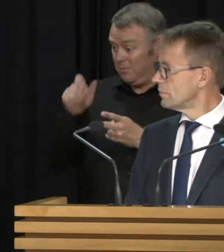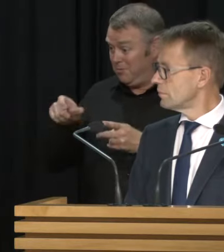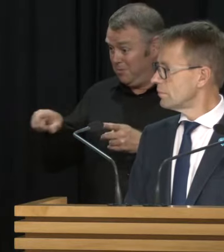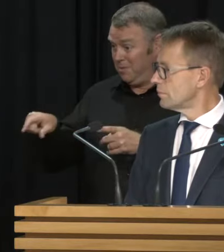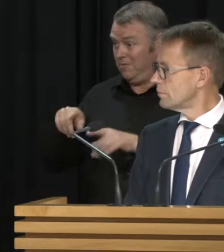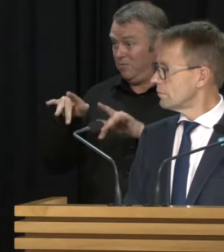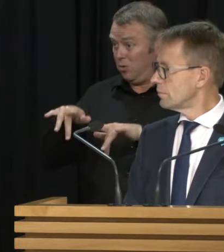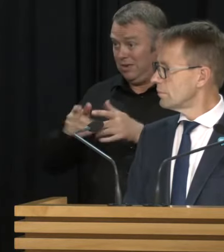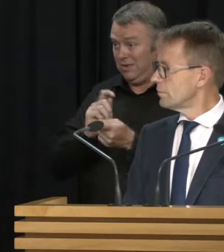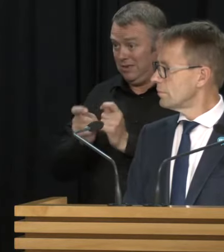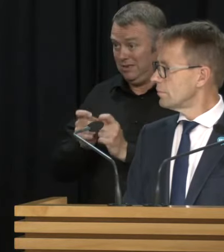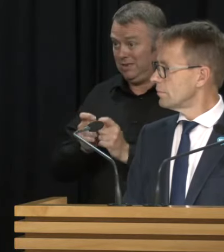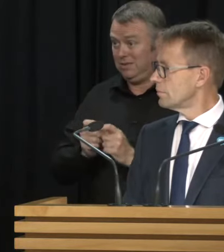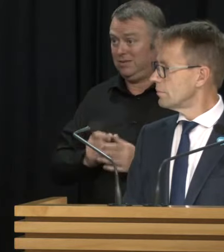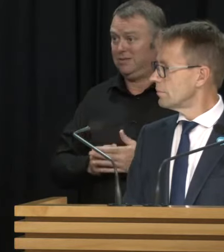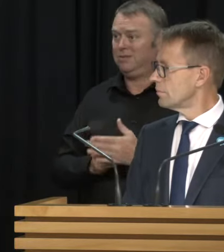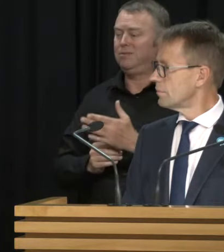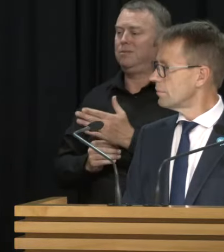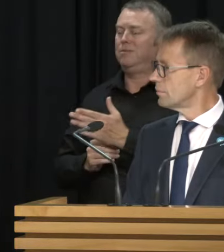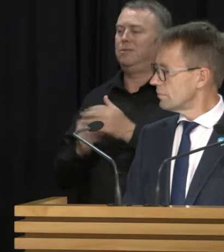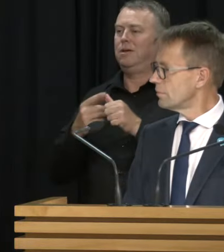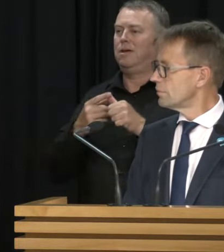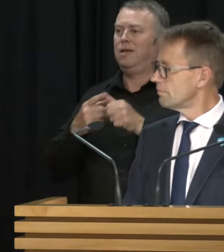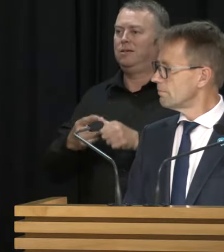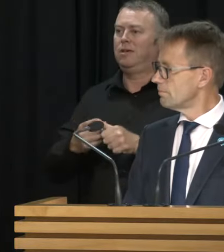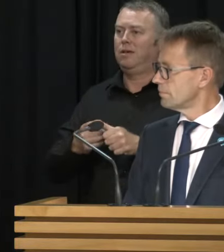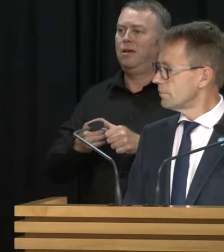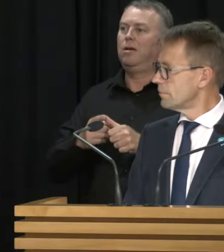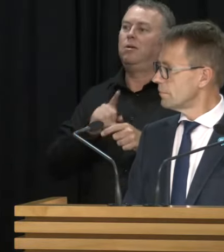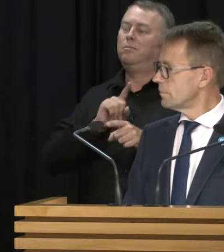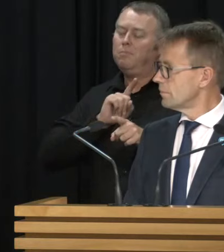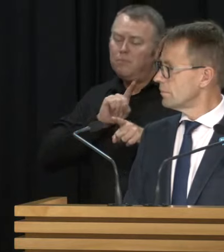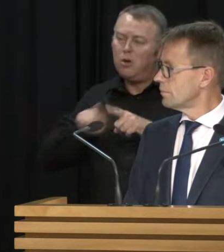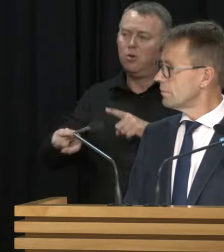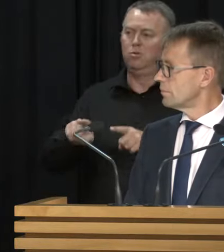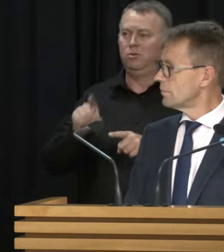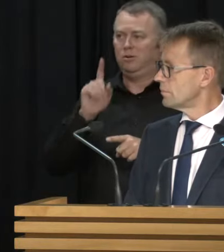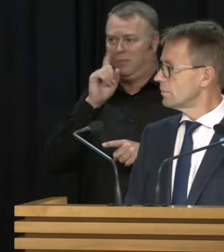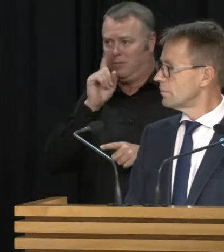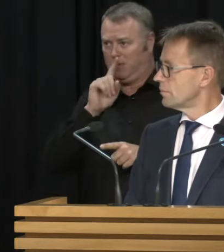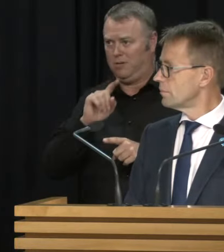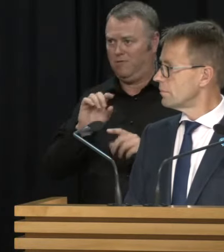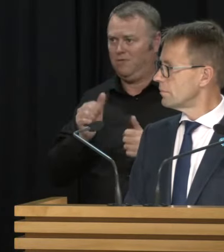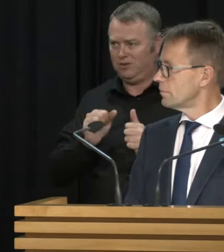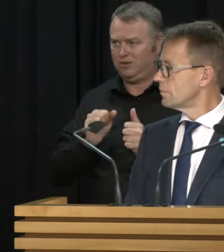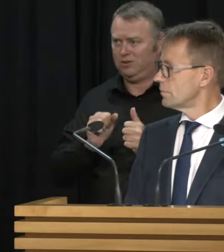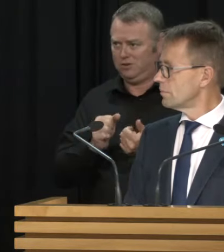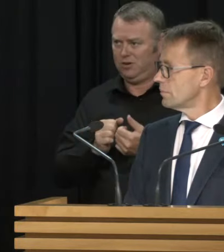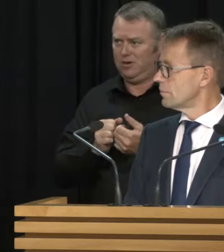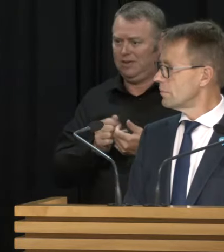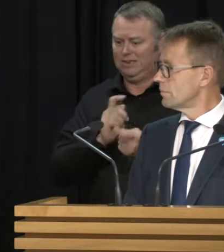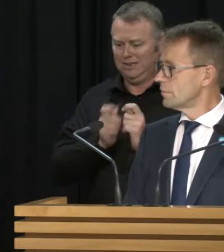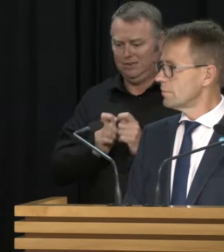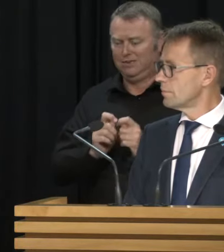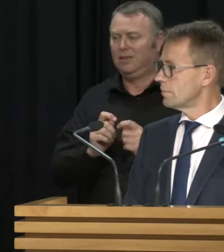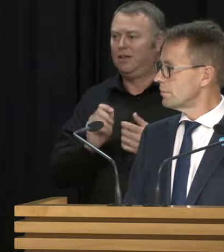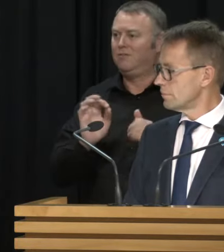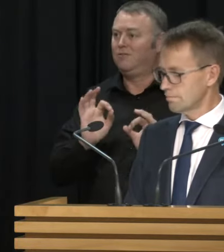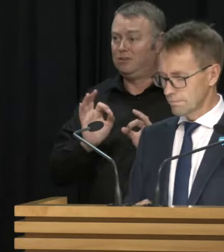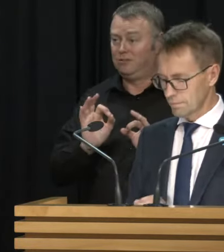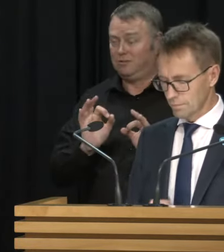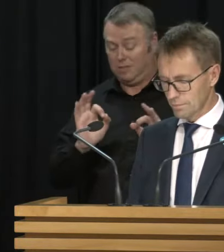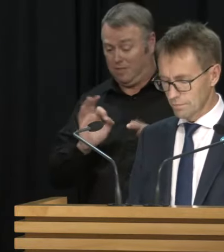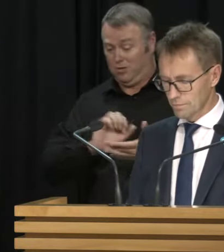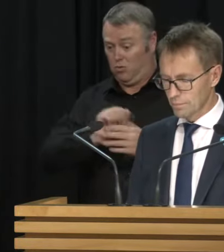people from the school have been tested and returned negative tests. When the school reopened yesterday, the precondition for coming back to